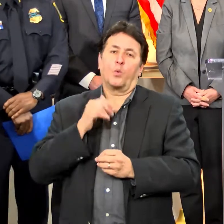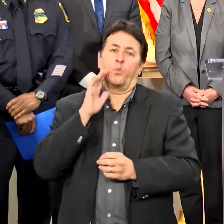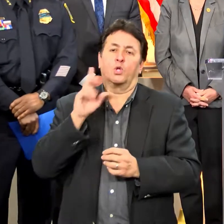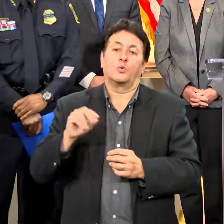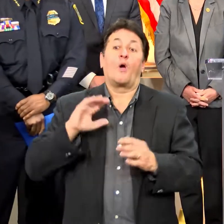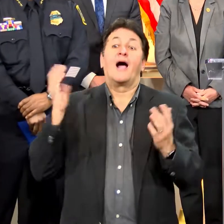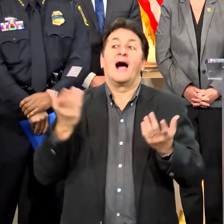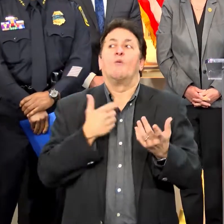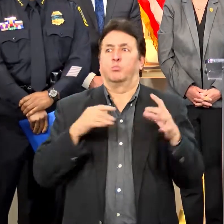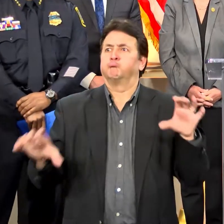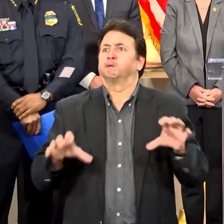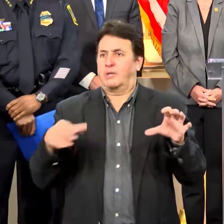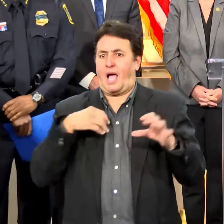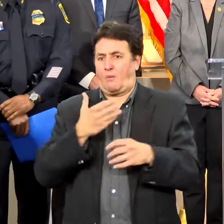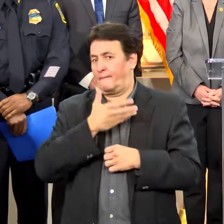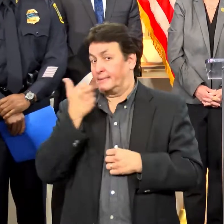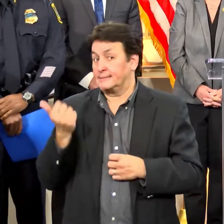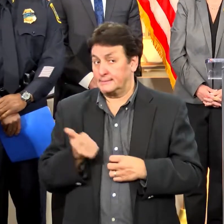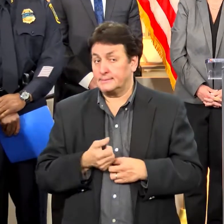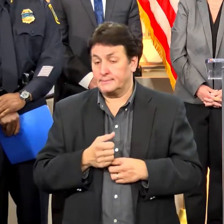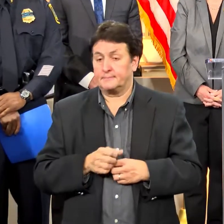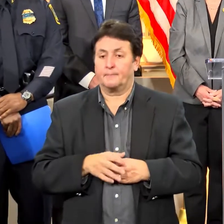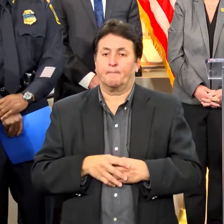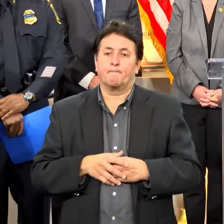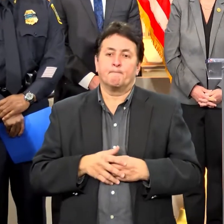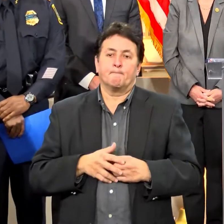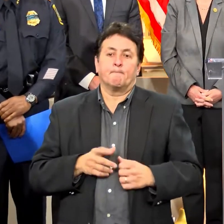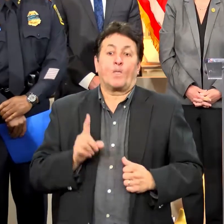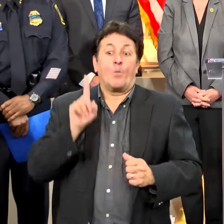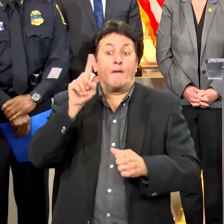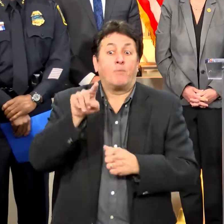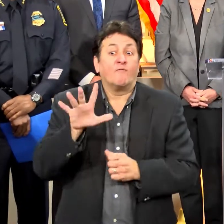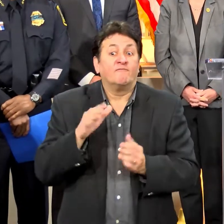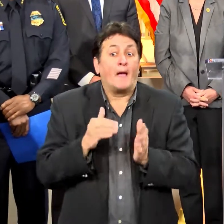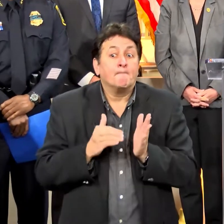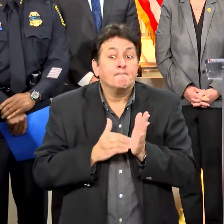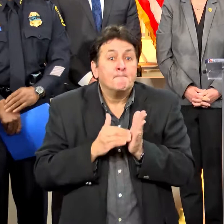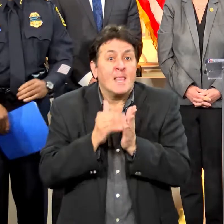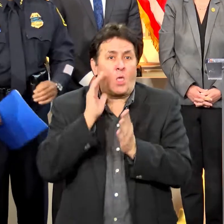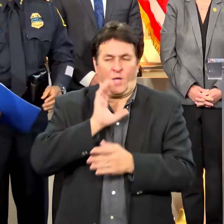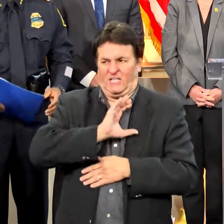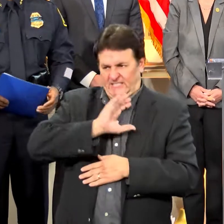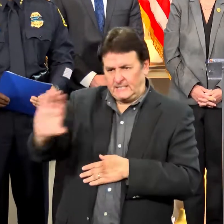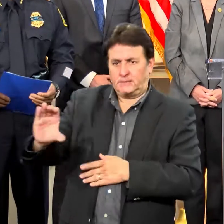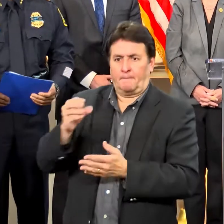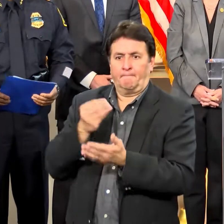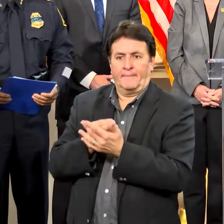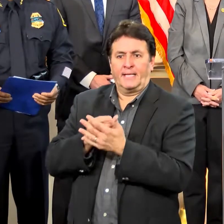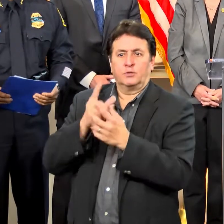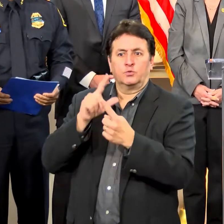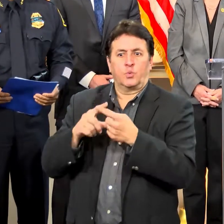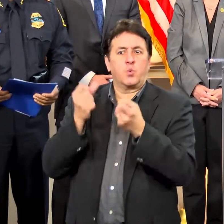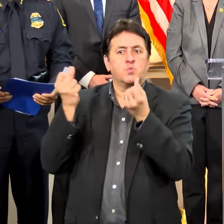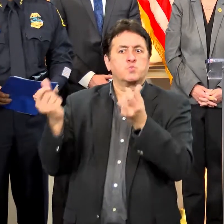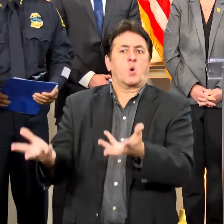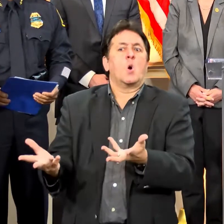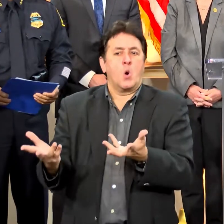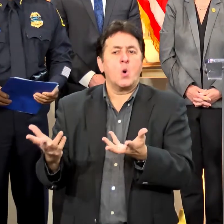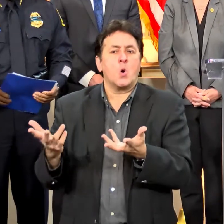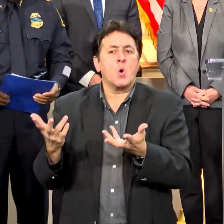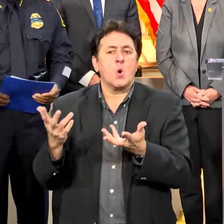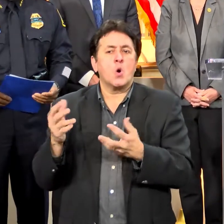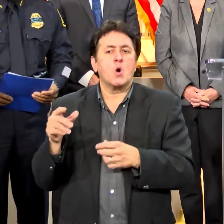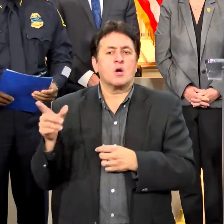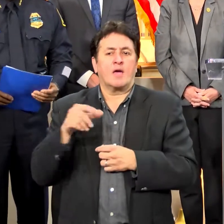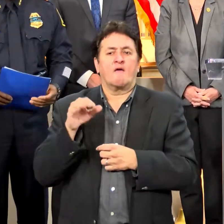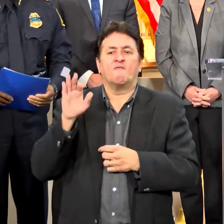end, the city will provide $1.5 million in additional funding to the Houston Forensic Science Center to